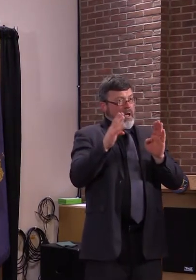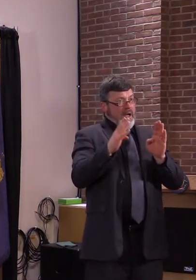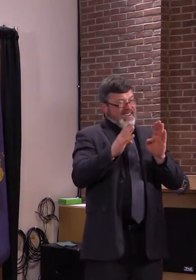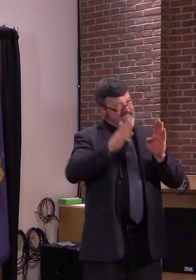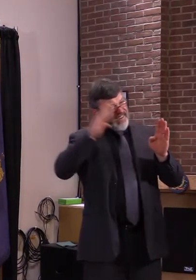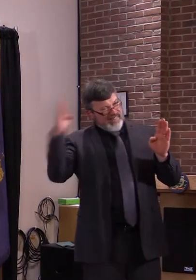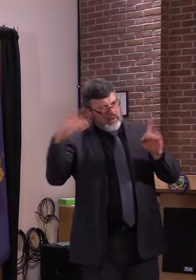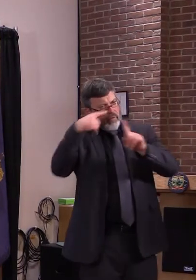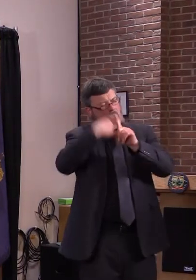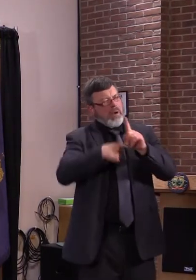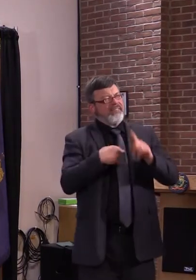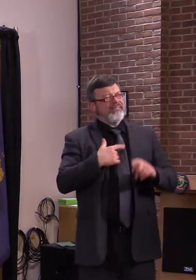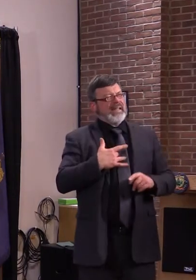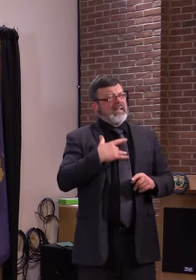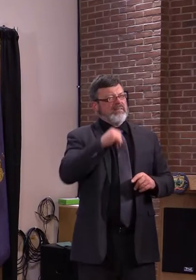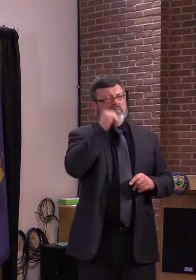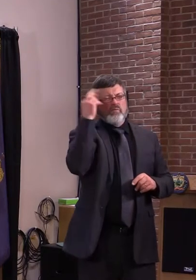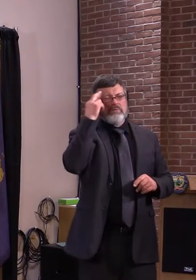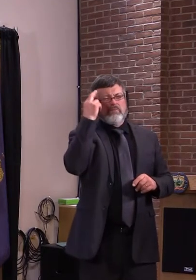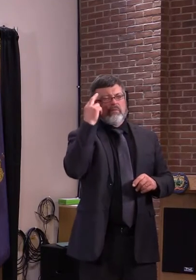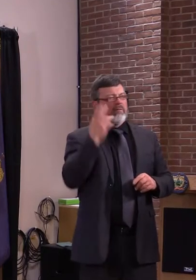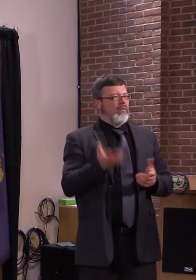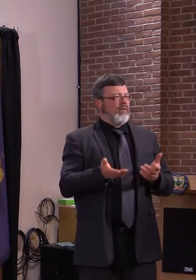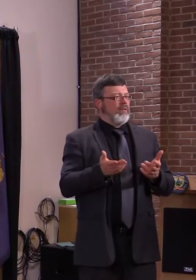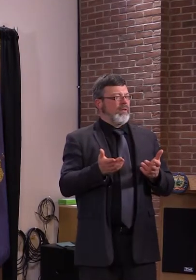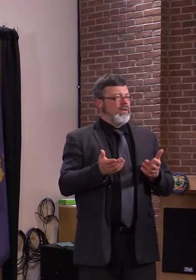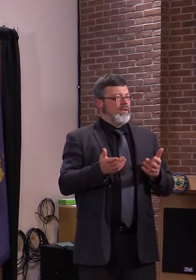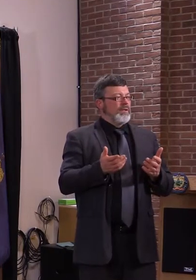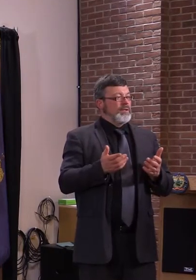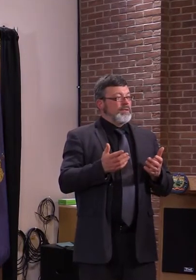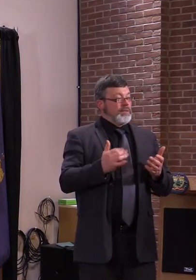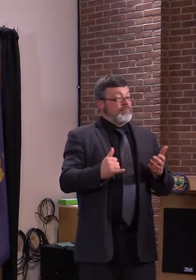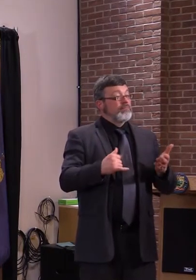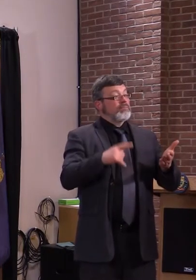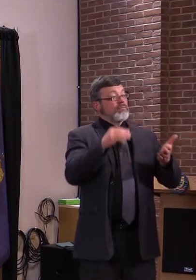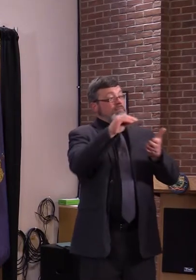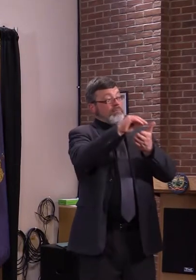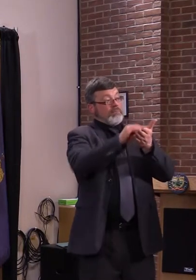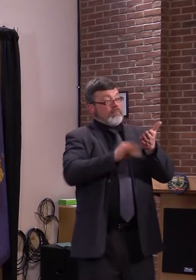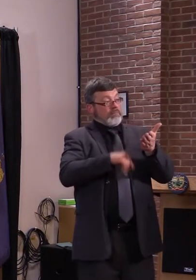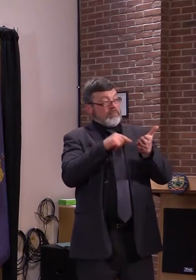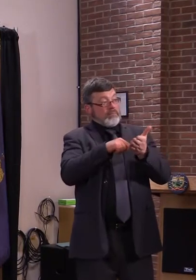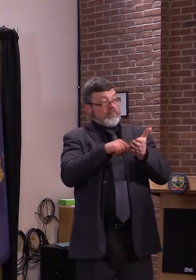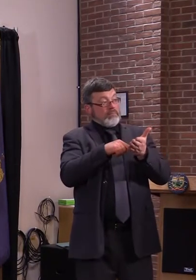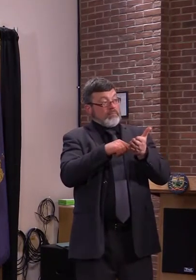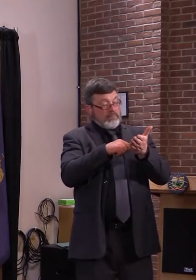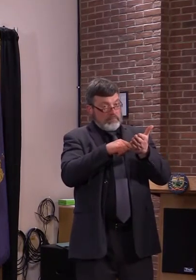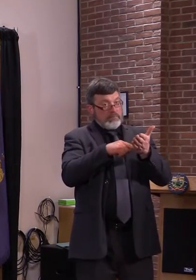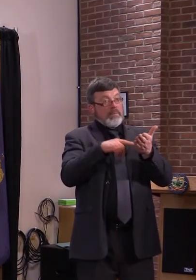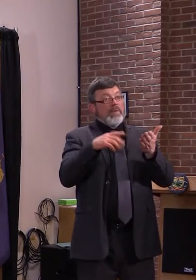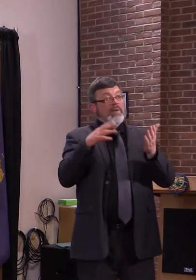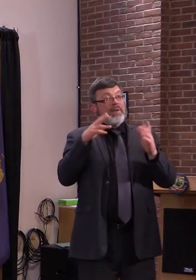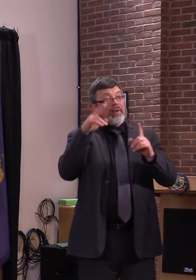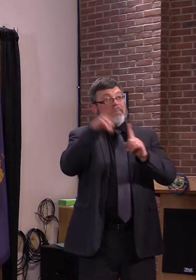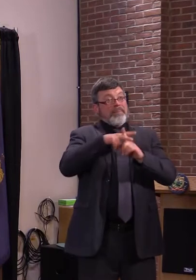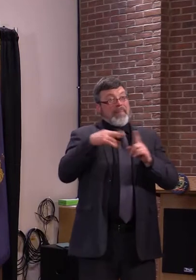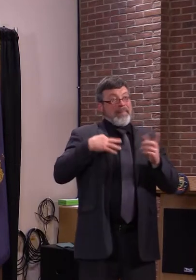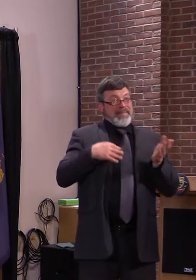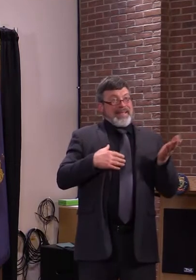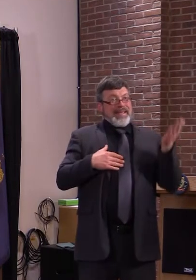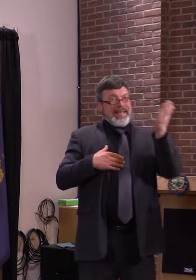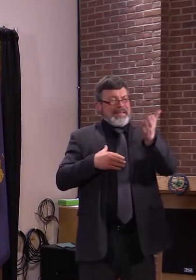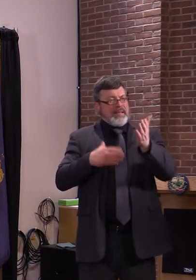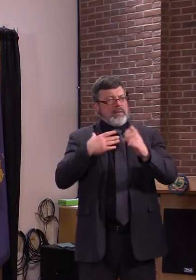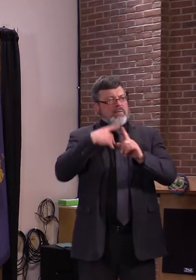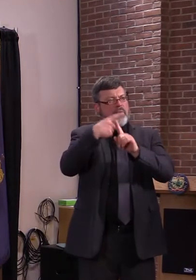the applications run out in 30 days. So if someone is buying a gun, they have to fill out